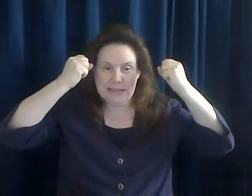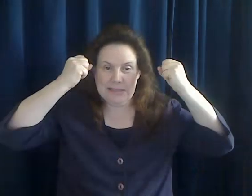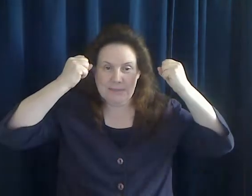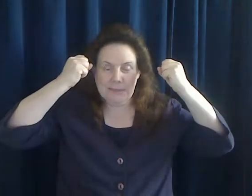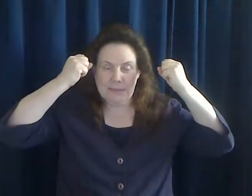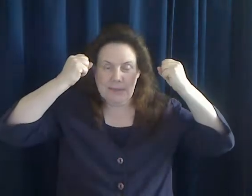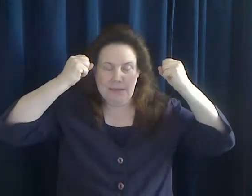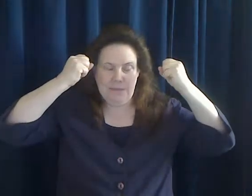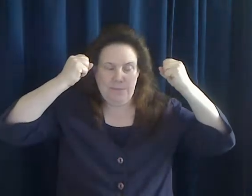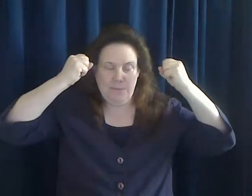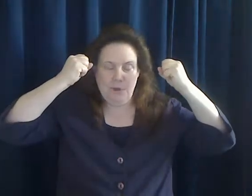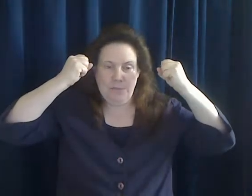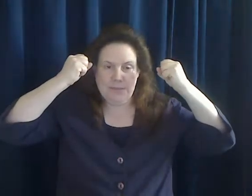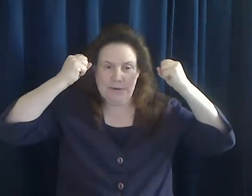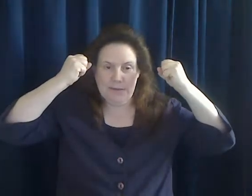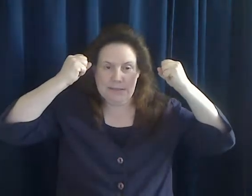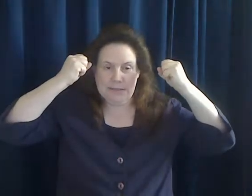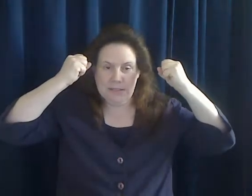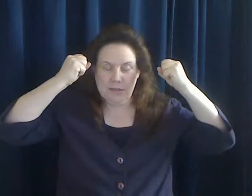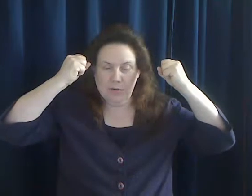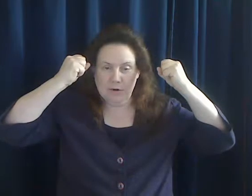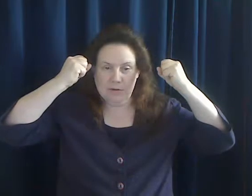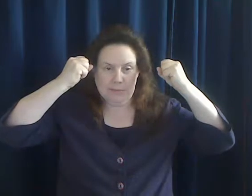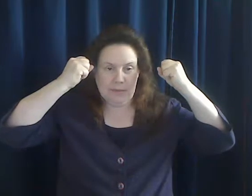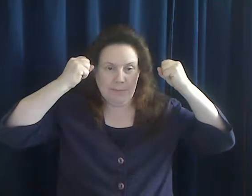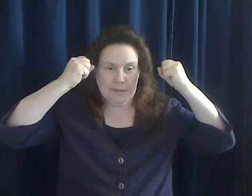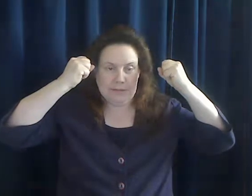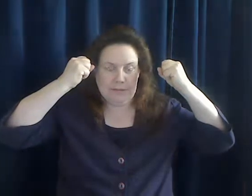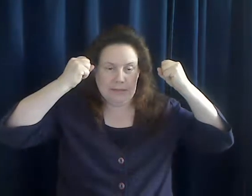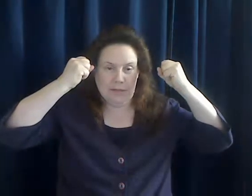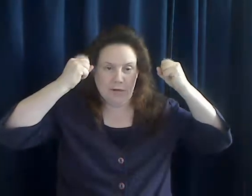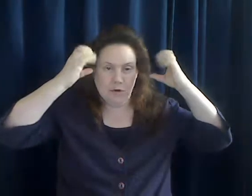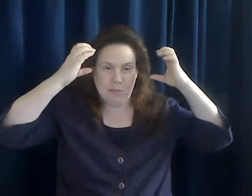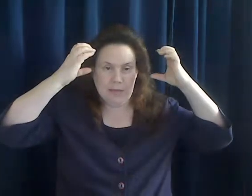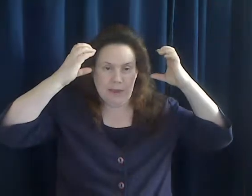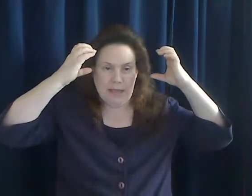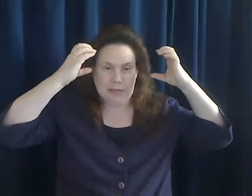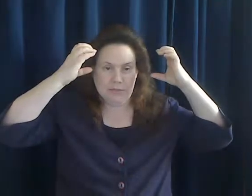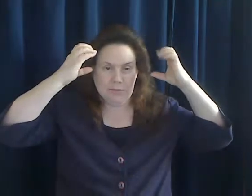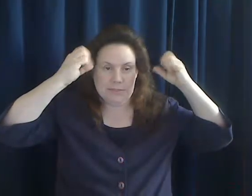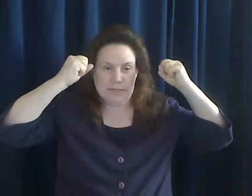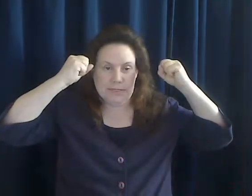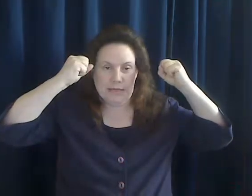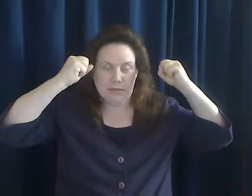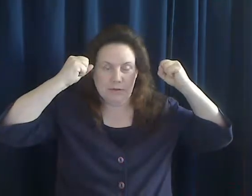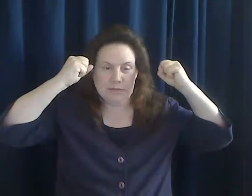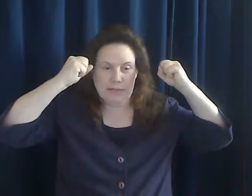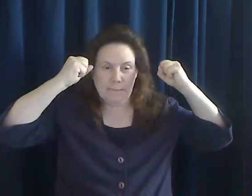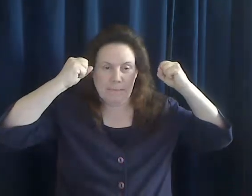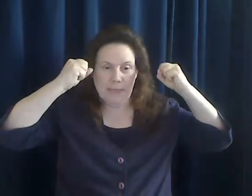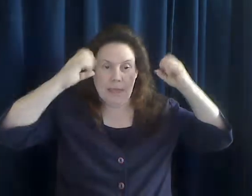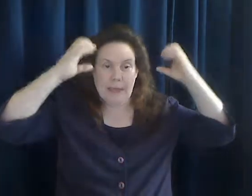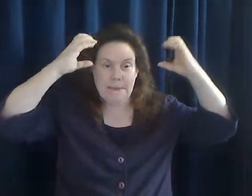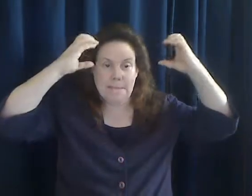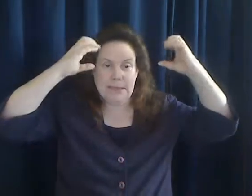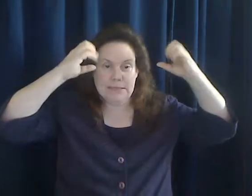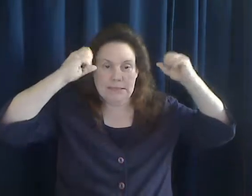S. Palms are facing your temples, and then you open your hand into a C and close them.